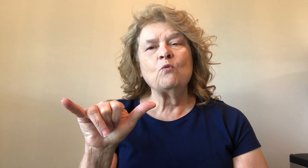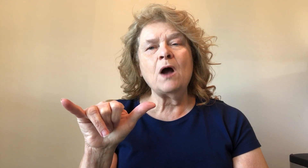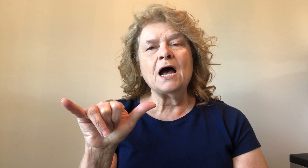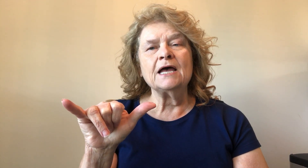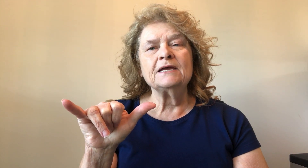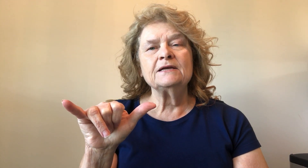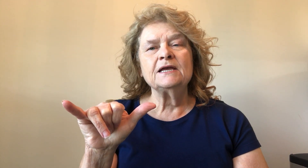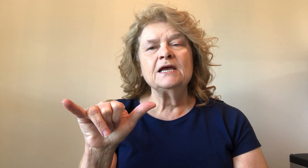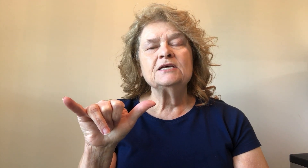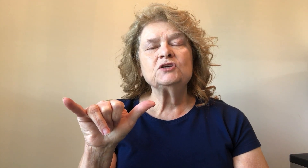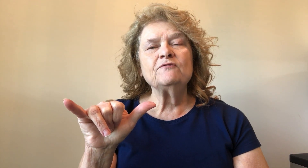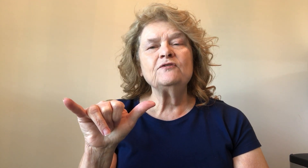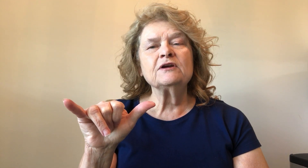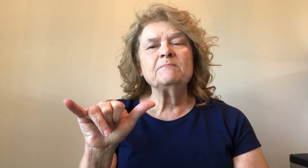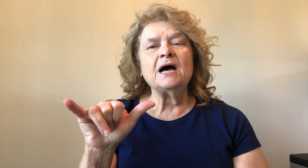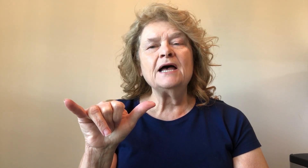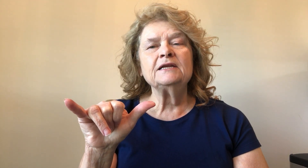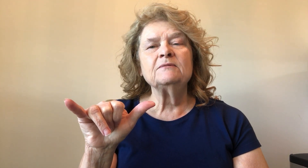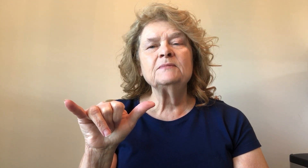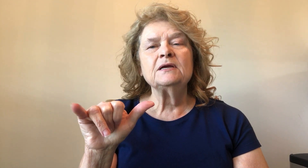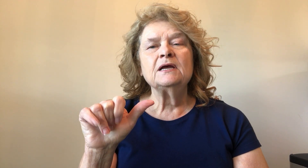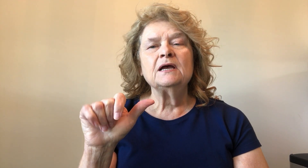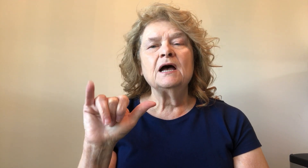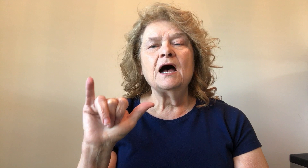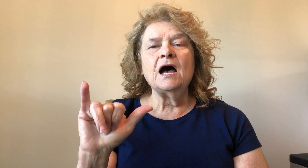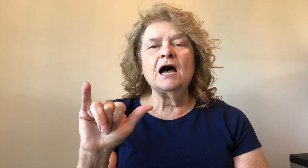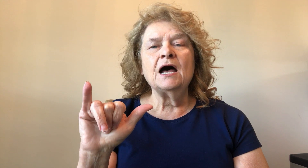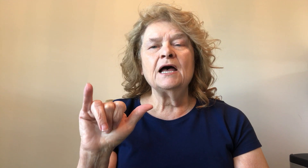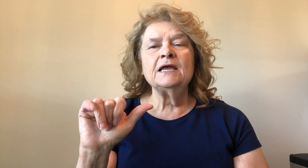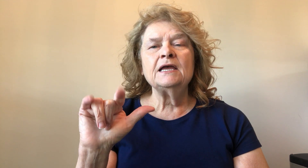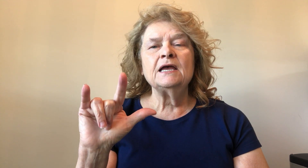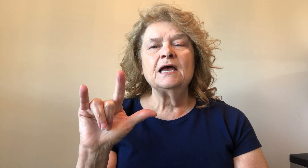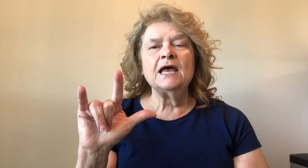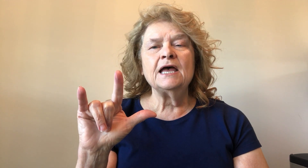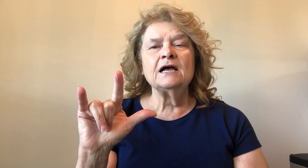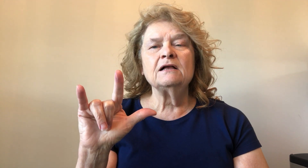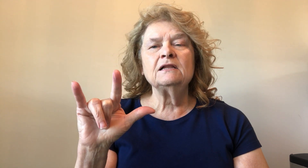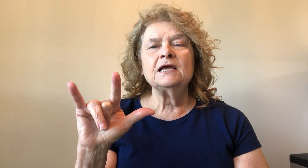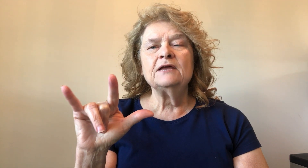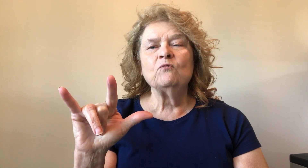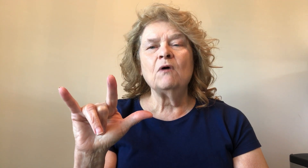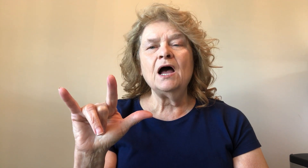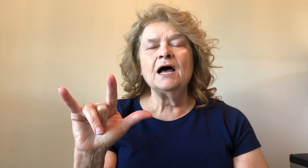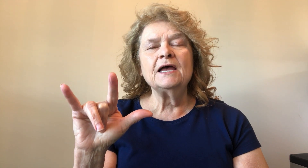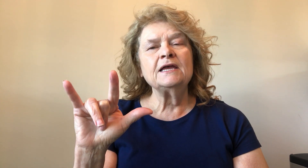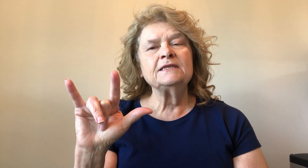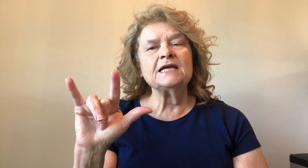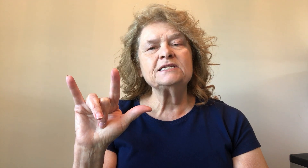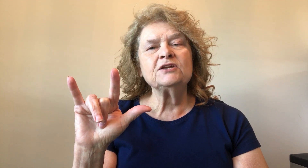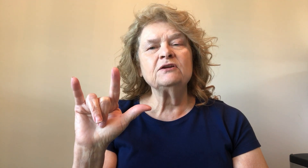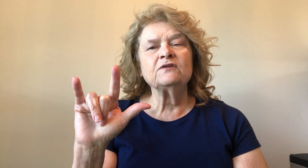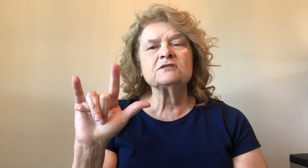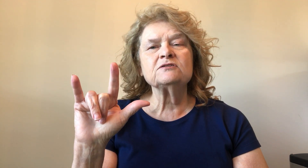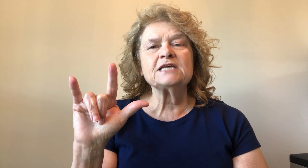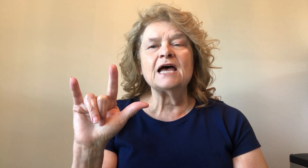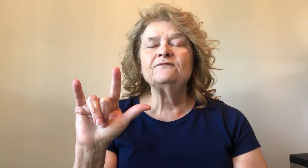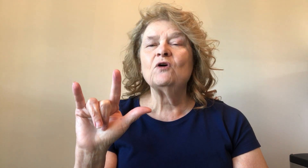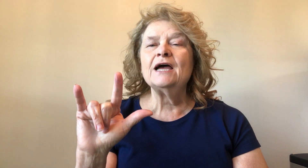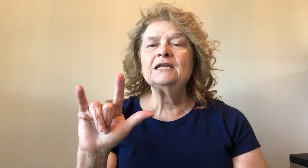Y. So if you combine them, I, L, and Y, that's the universal sign for I love